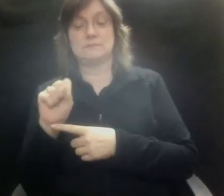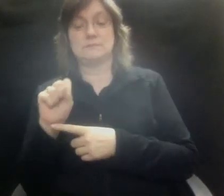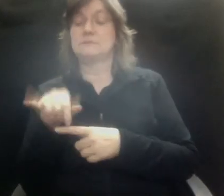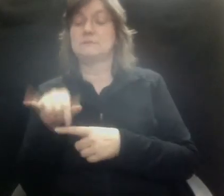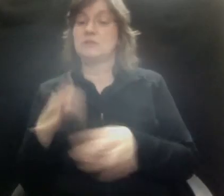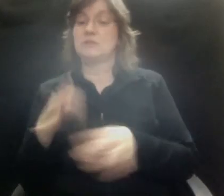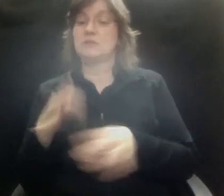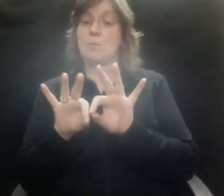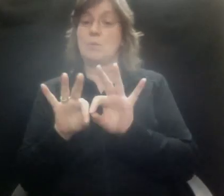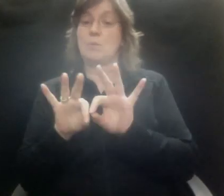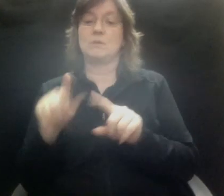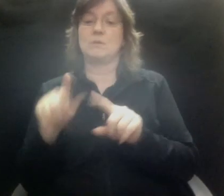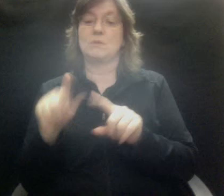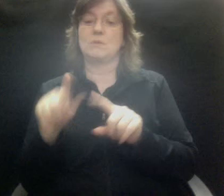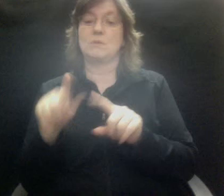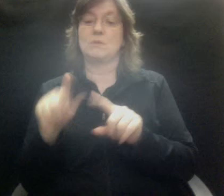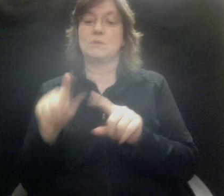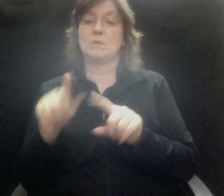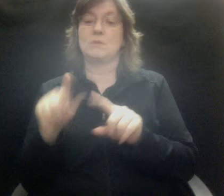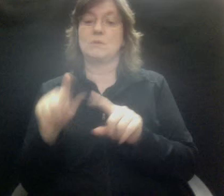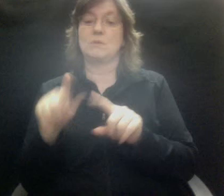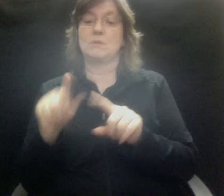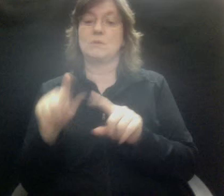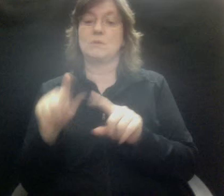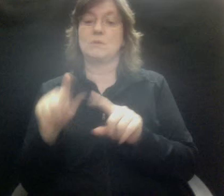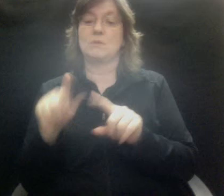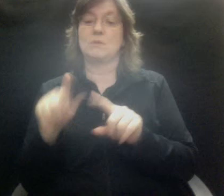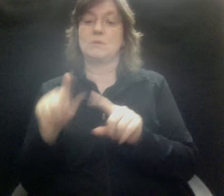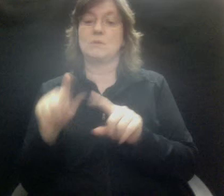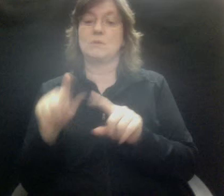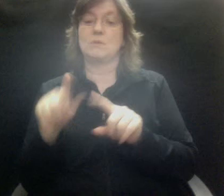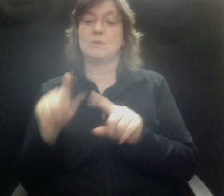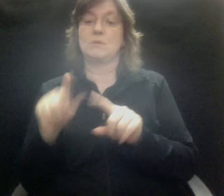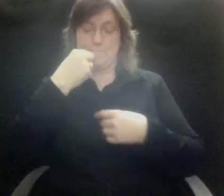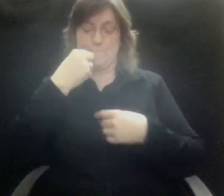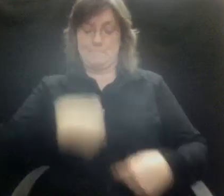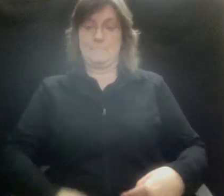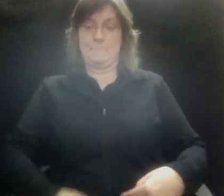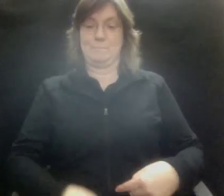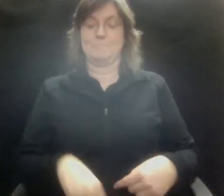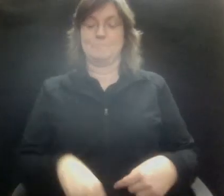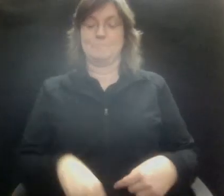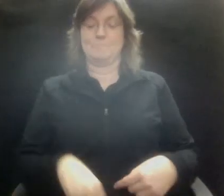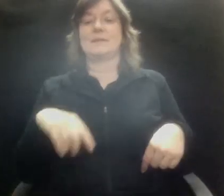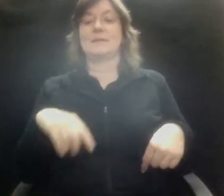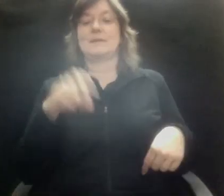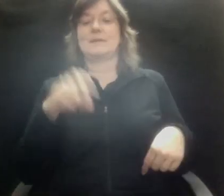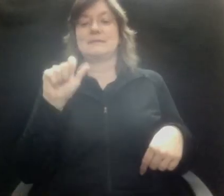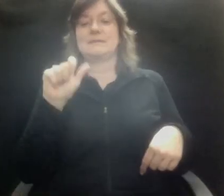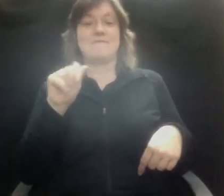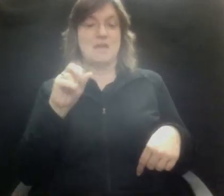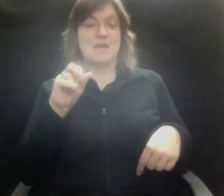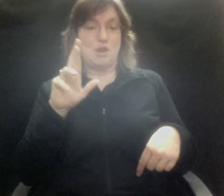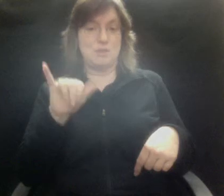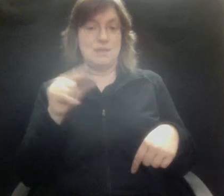not part of that big 30-foot tube. The teeth, for example, are considered accessory, as are the salivary glands, the liver,